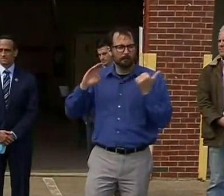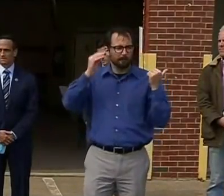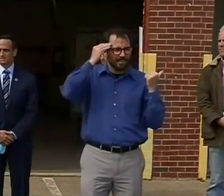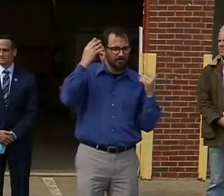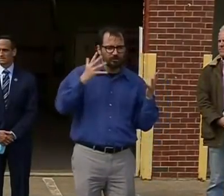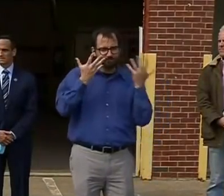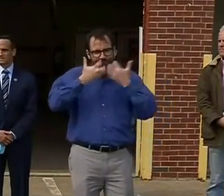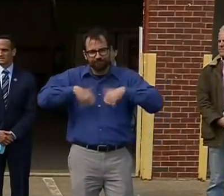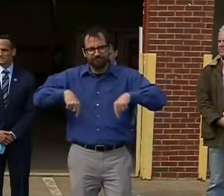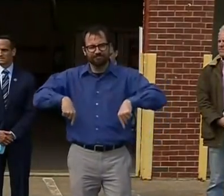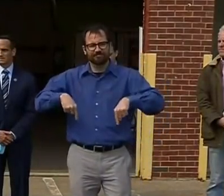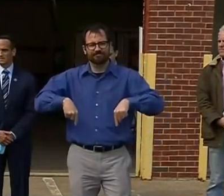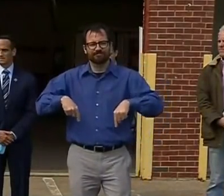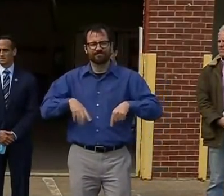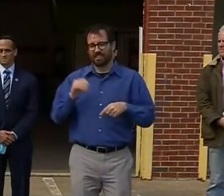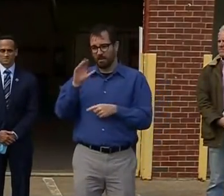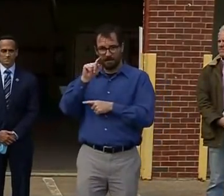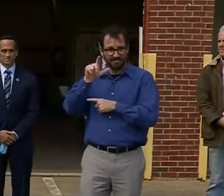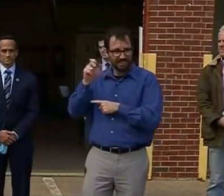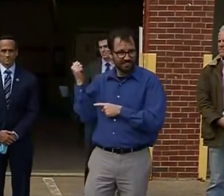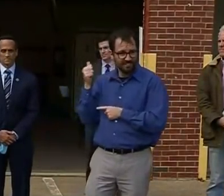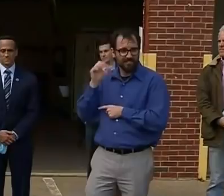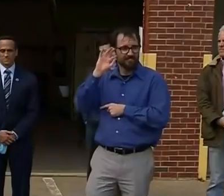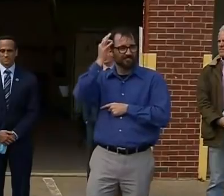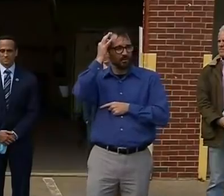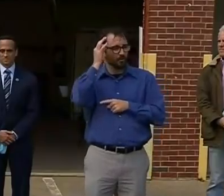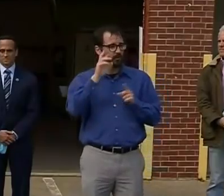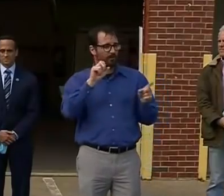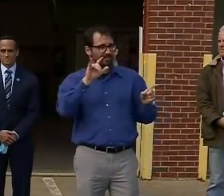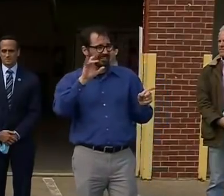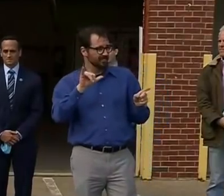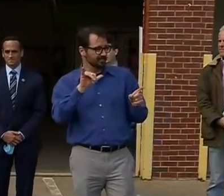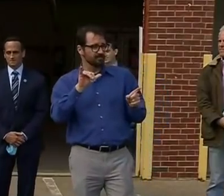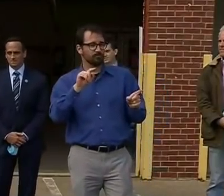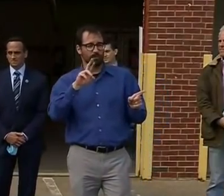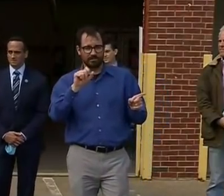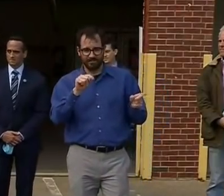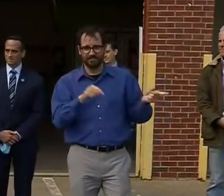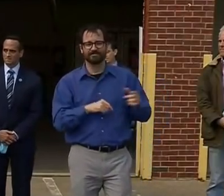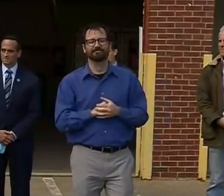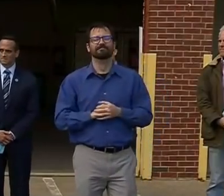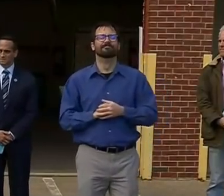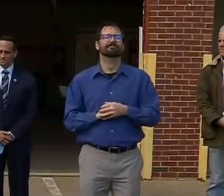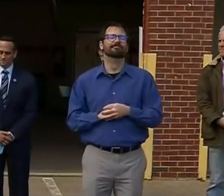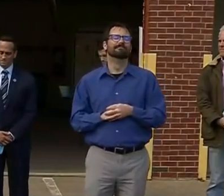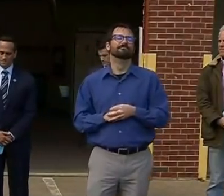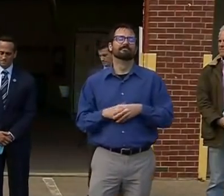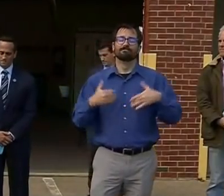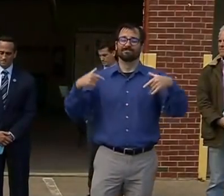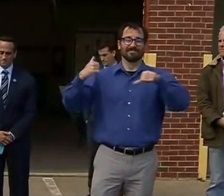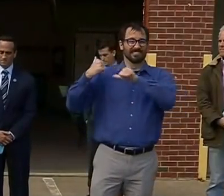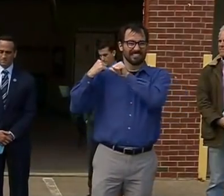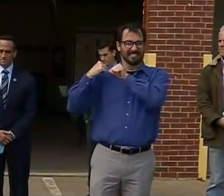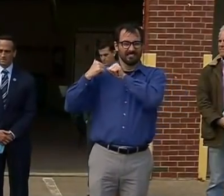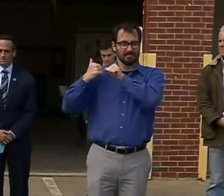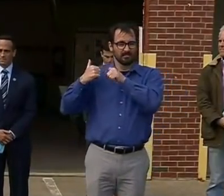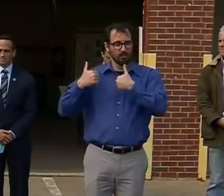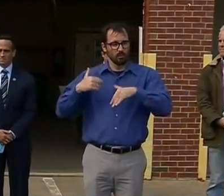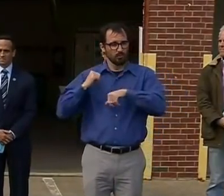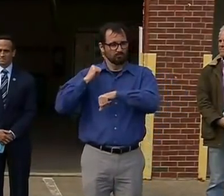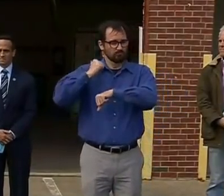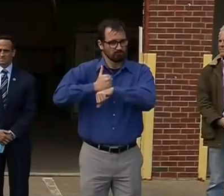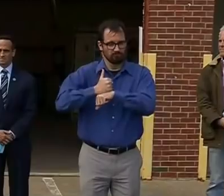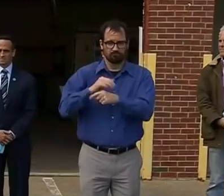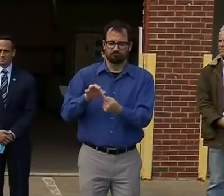and Federal Realty. This really is an extraordinary opportunity to continue to protect our healthcare workforce.